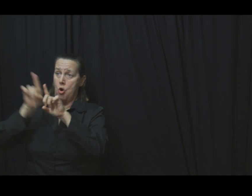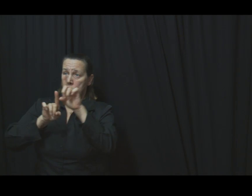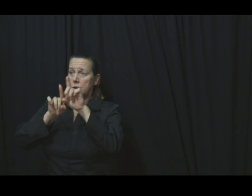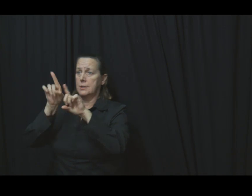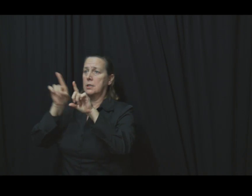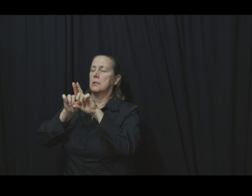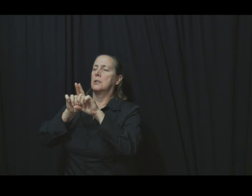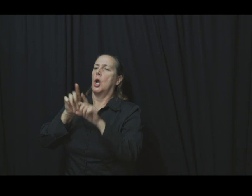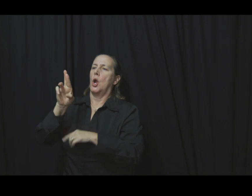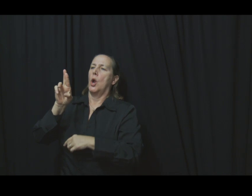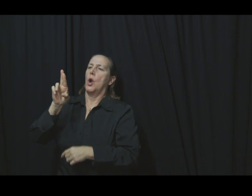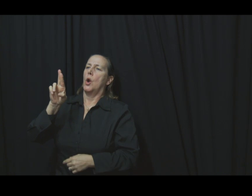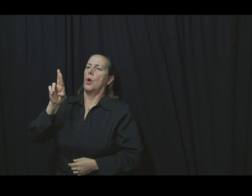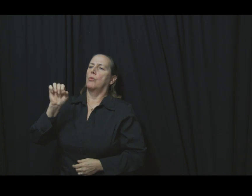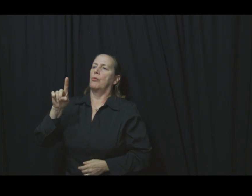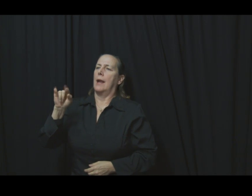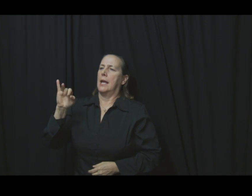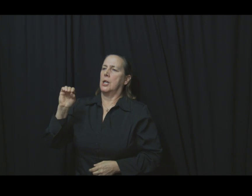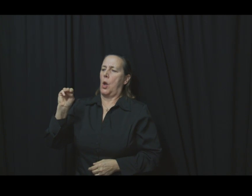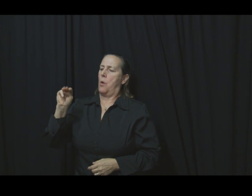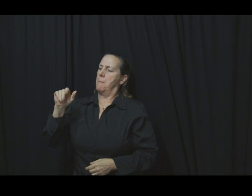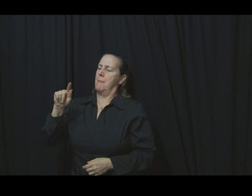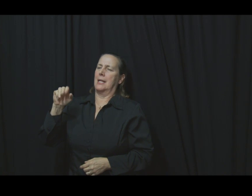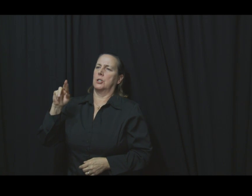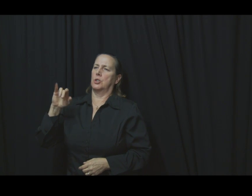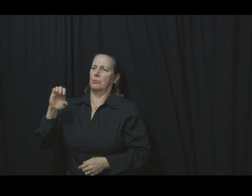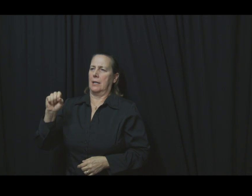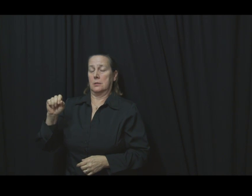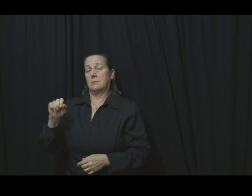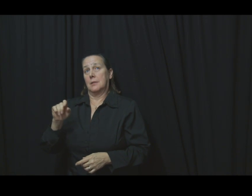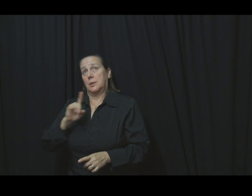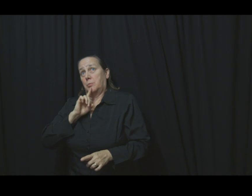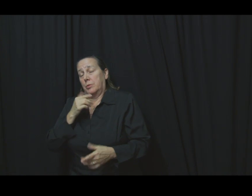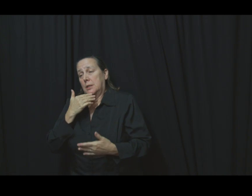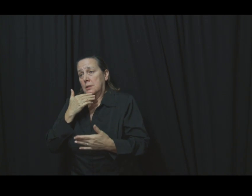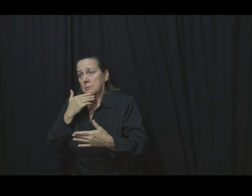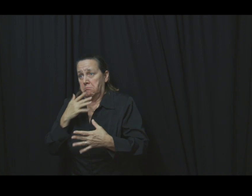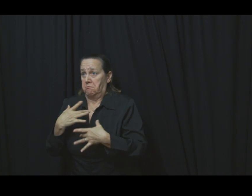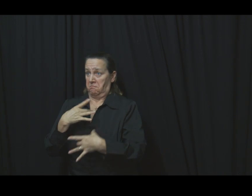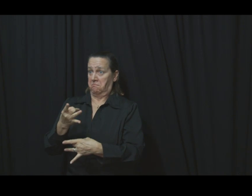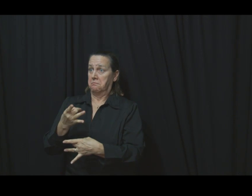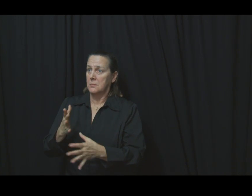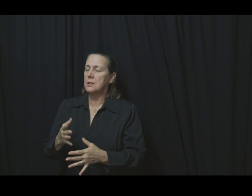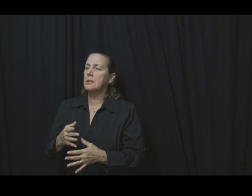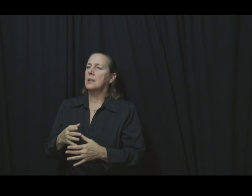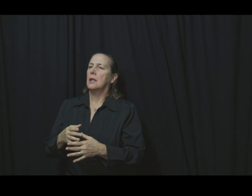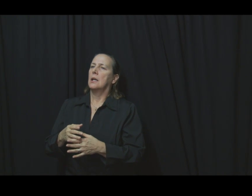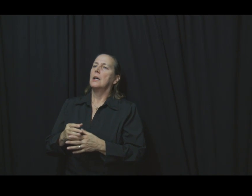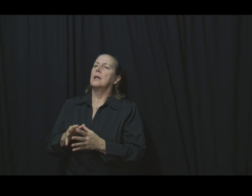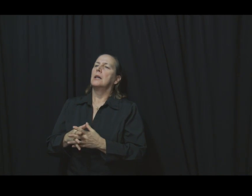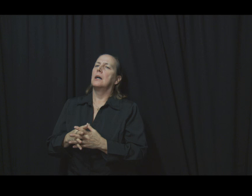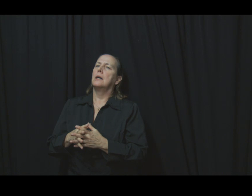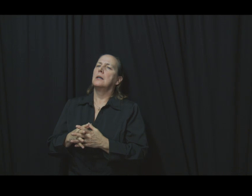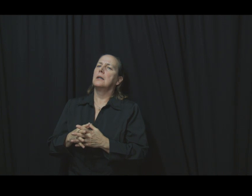Radiometric evidence is pretty compelling. Also, the deposition rates. It was